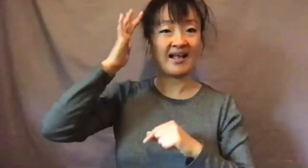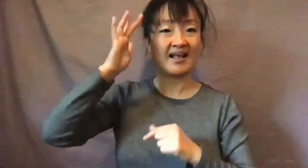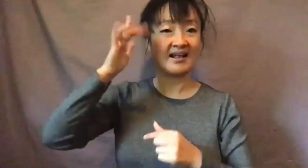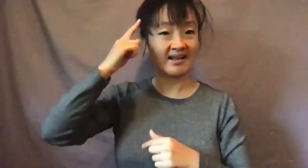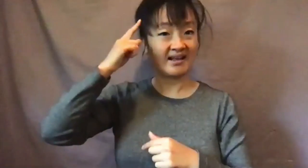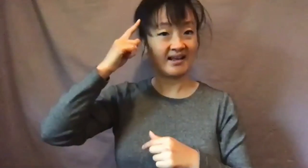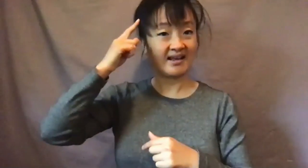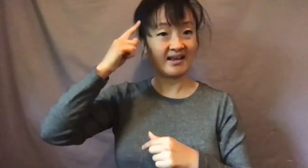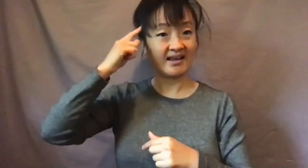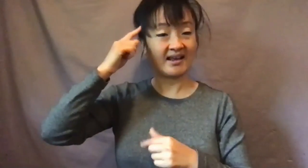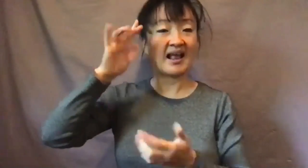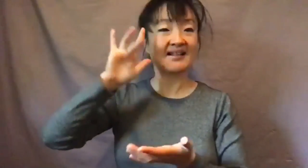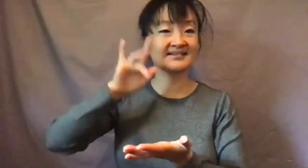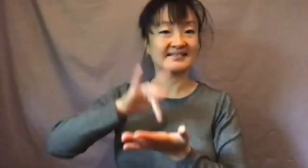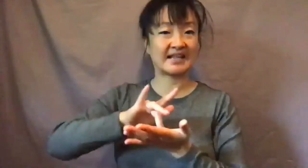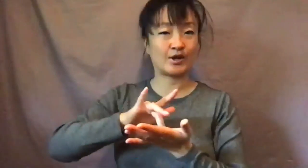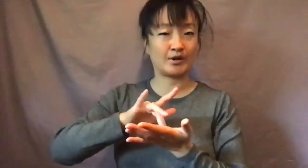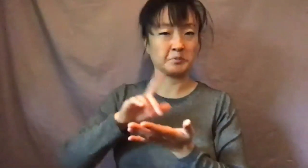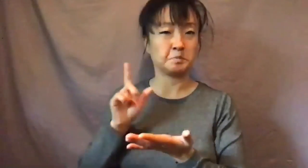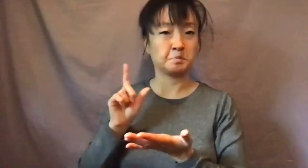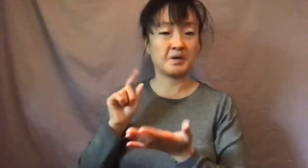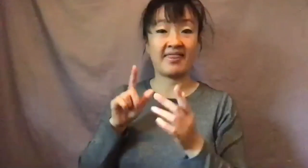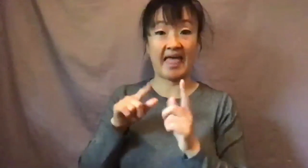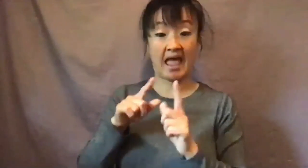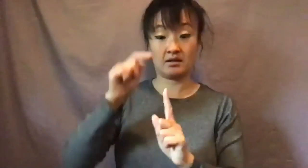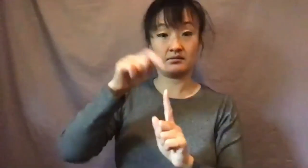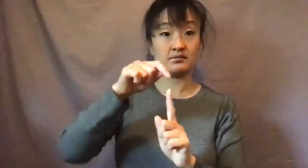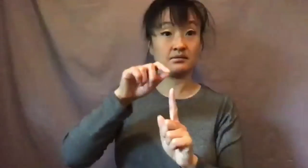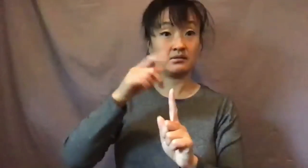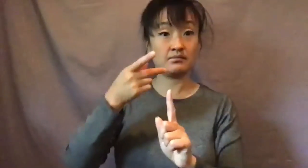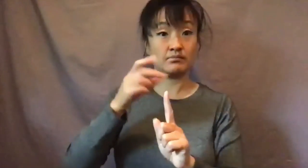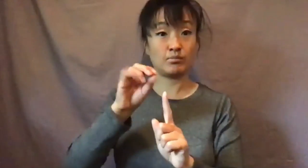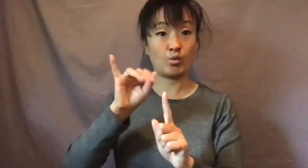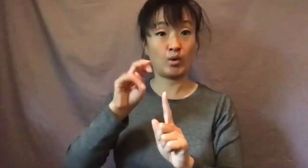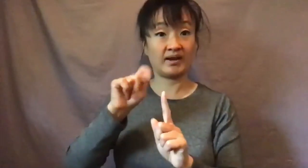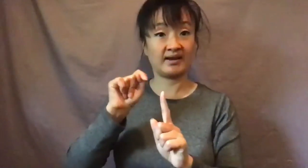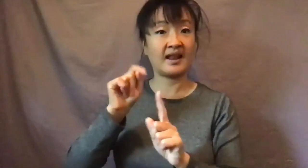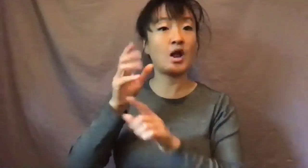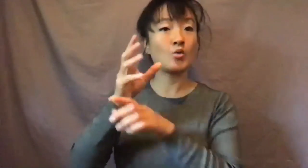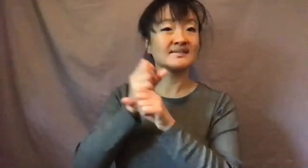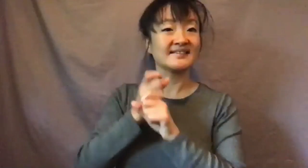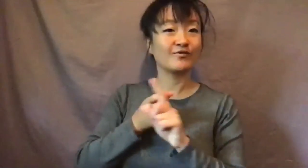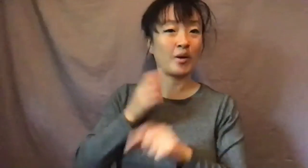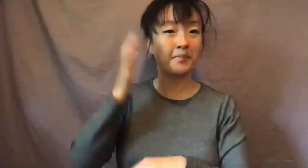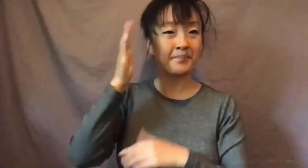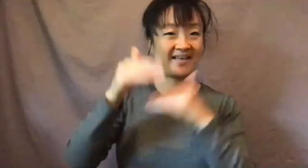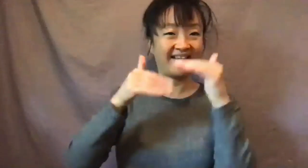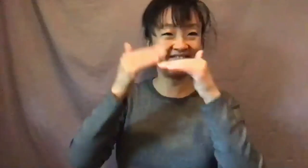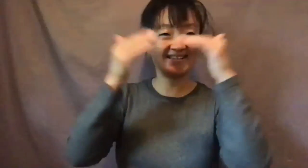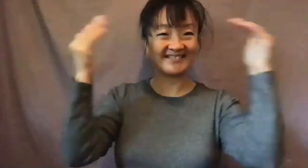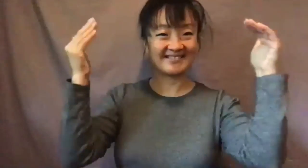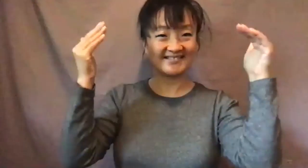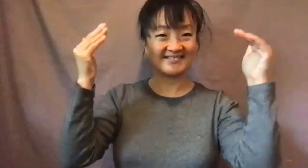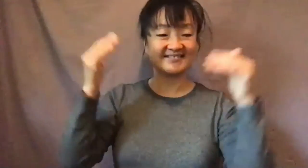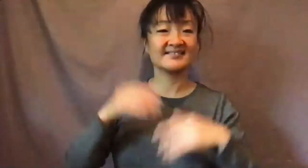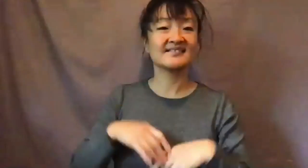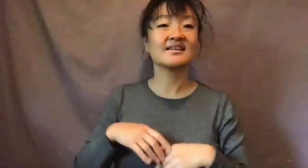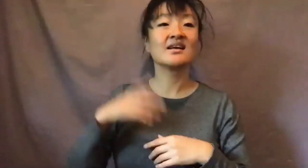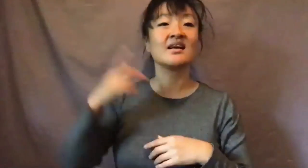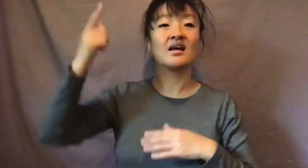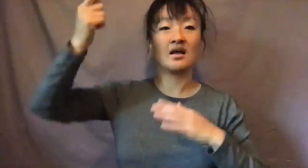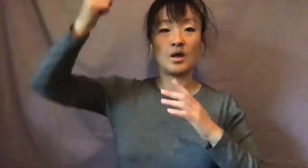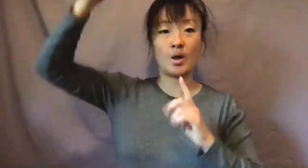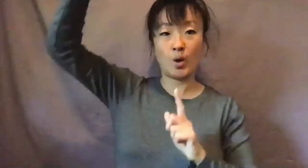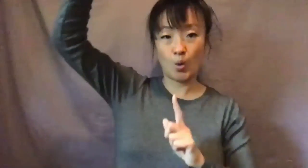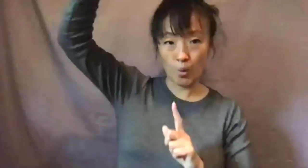right? This is the point that the ancients speak of, that we receive from the heavens. We receive through from the heavens,